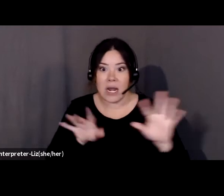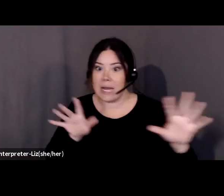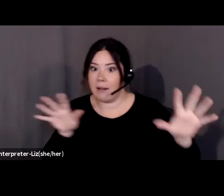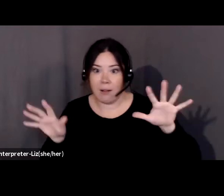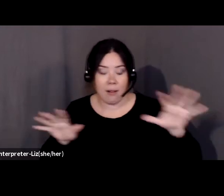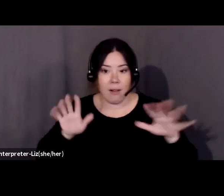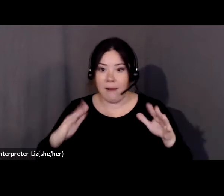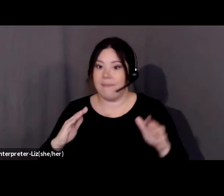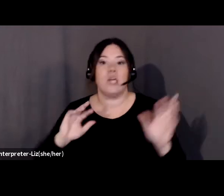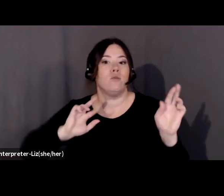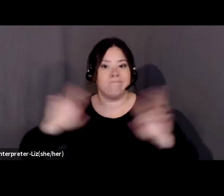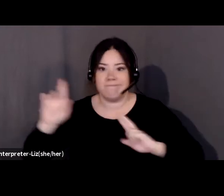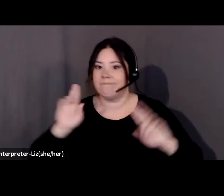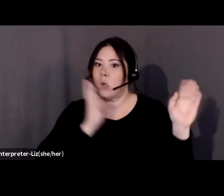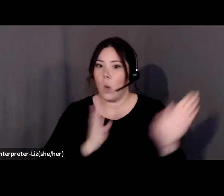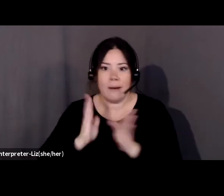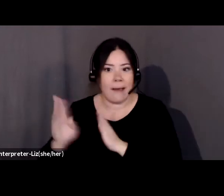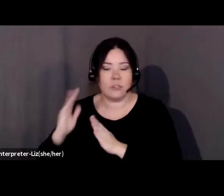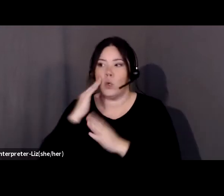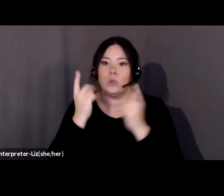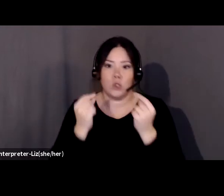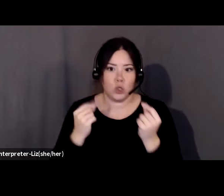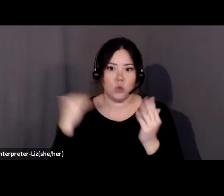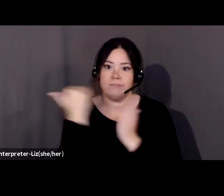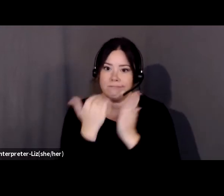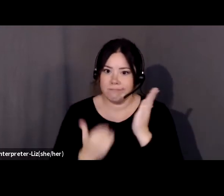on top of things, and that,